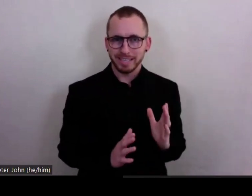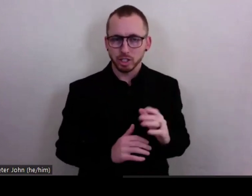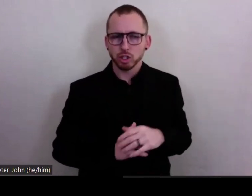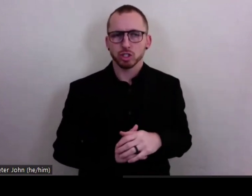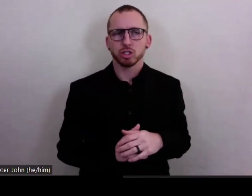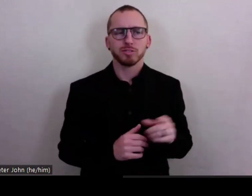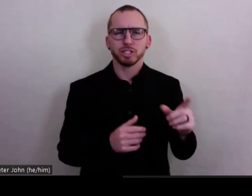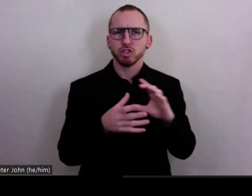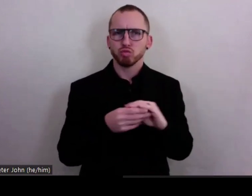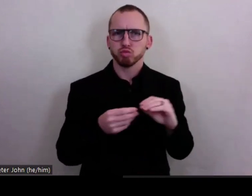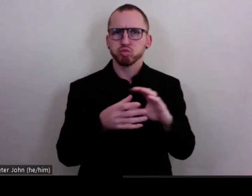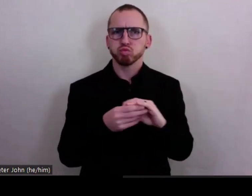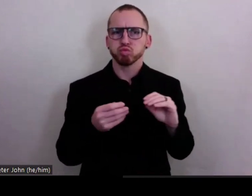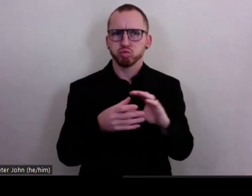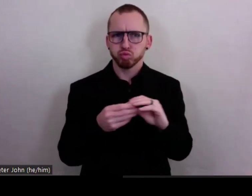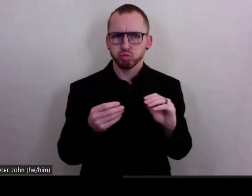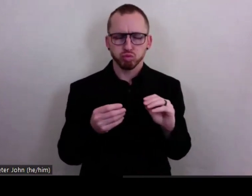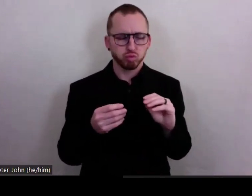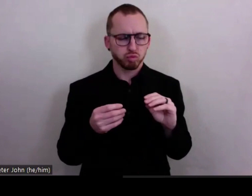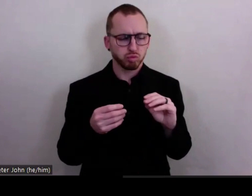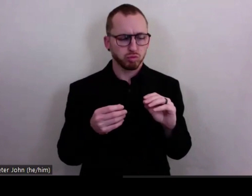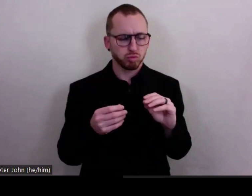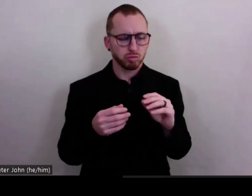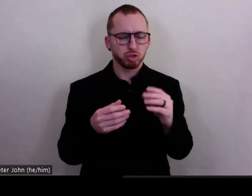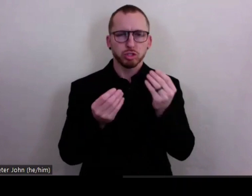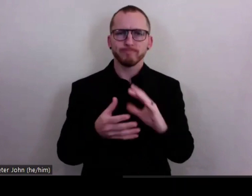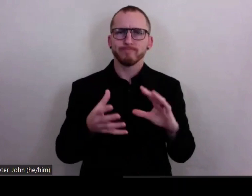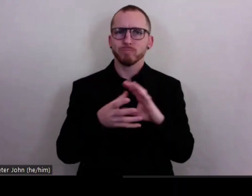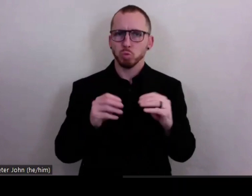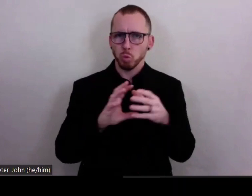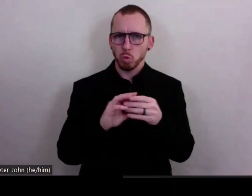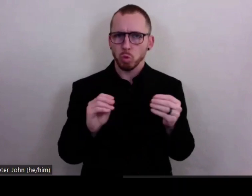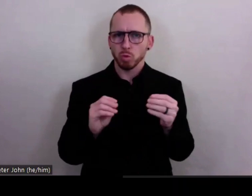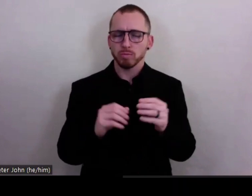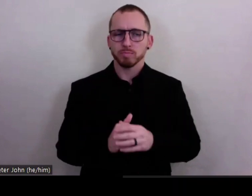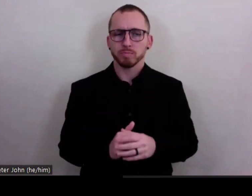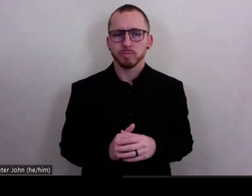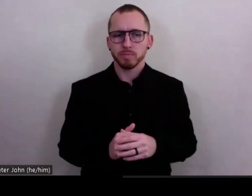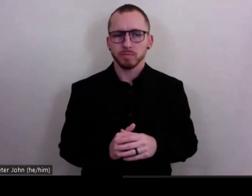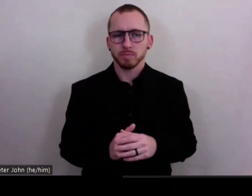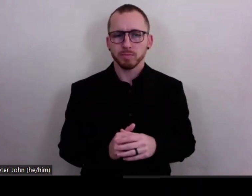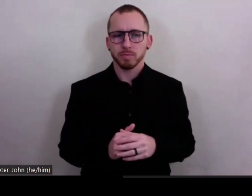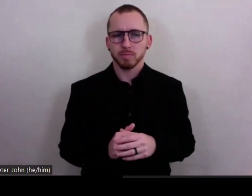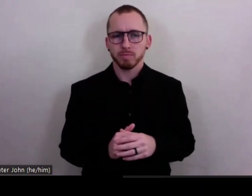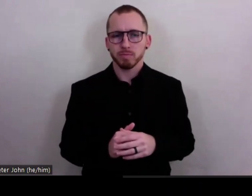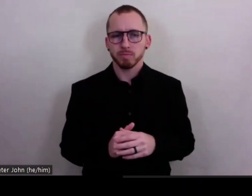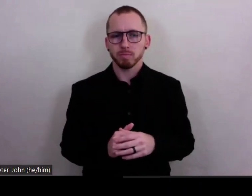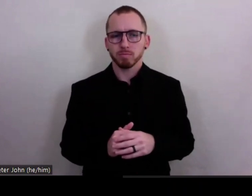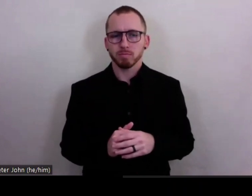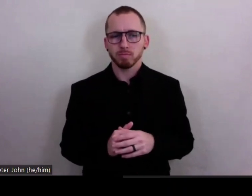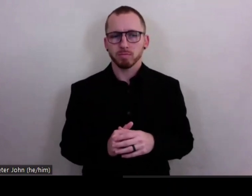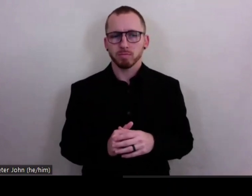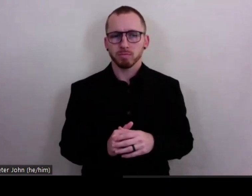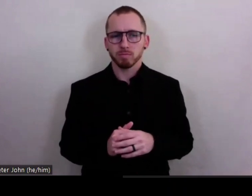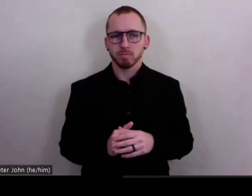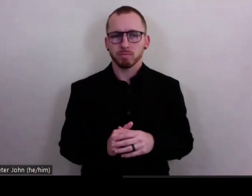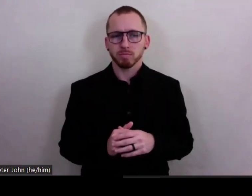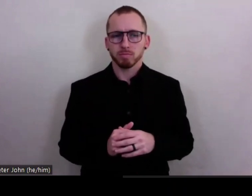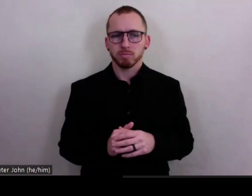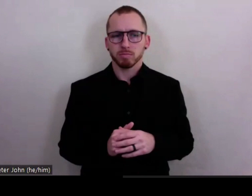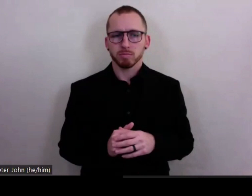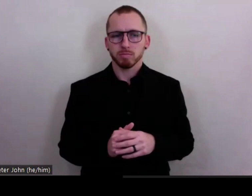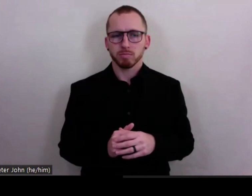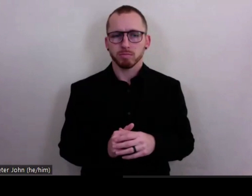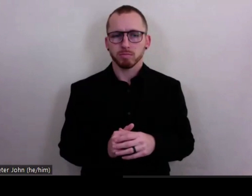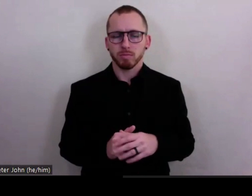is, not only do we have to recognize the experience of the child, but we have to recognize the experience of the parent. And